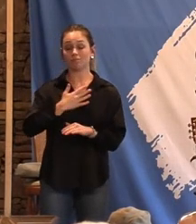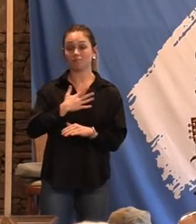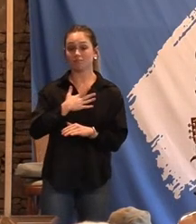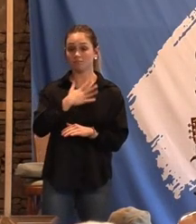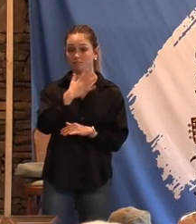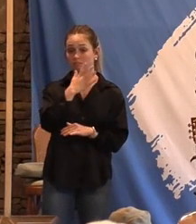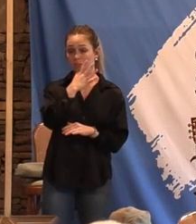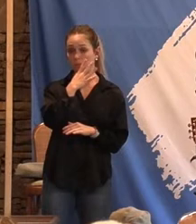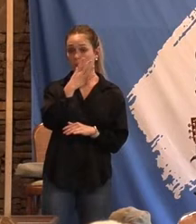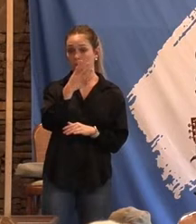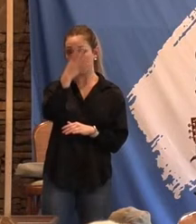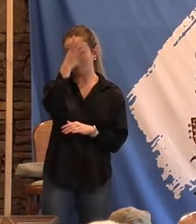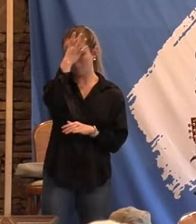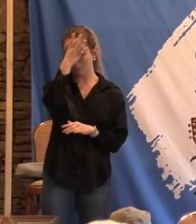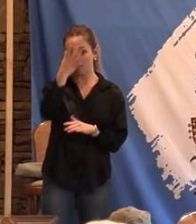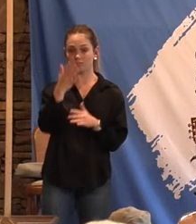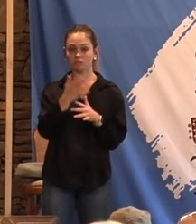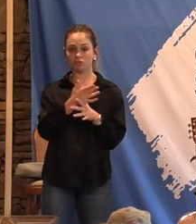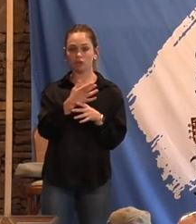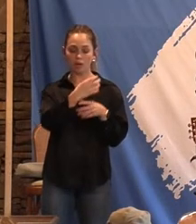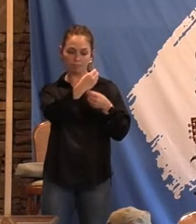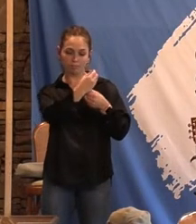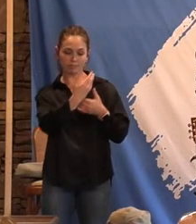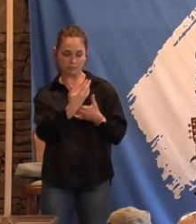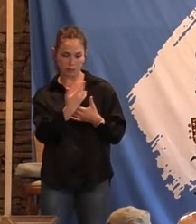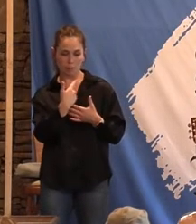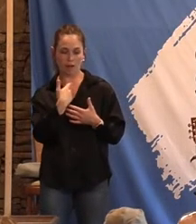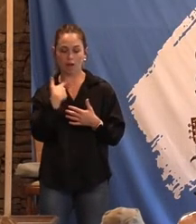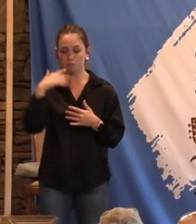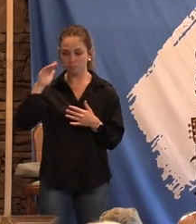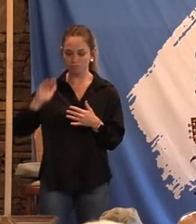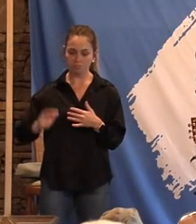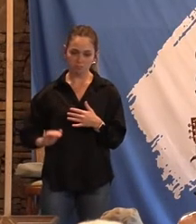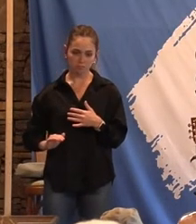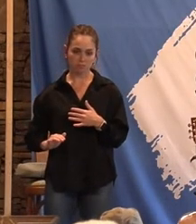parents shared with me when I was little.